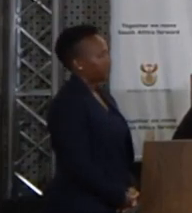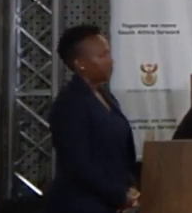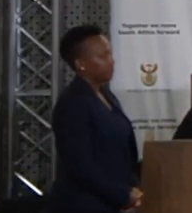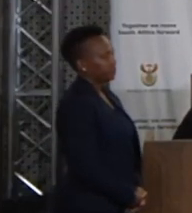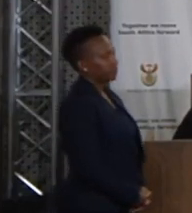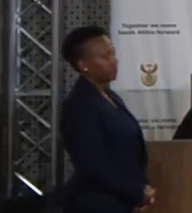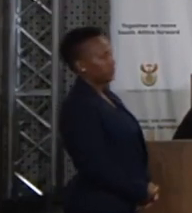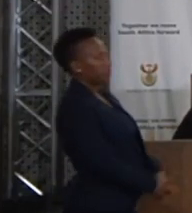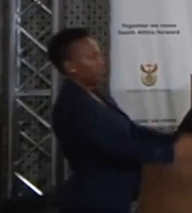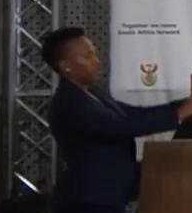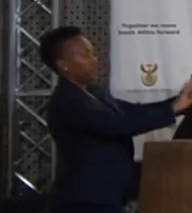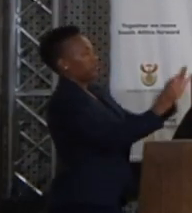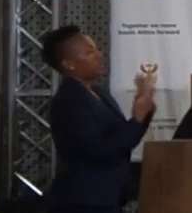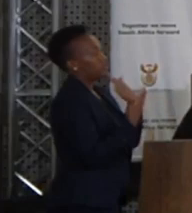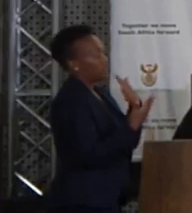Thank you very much.